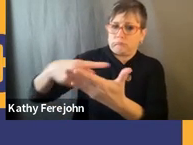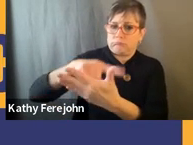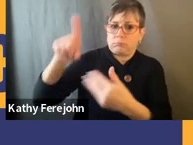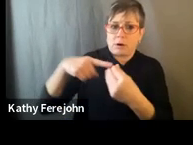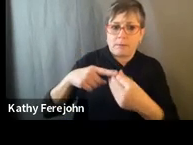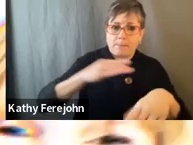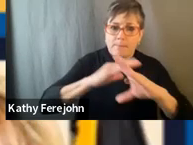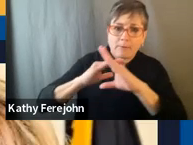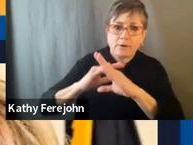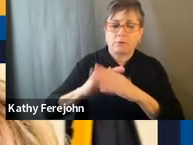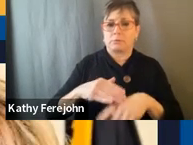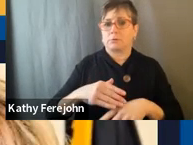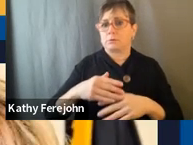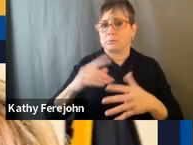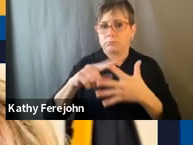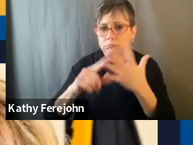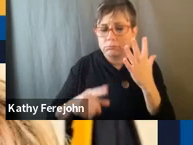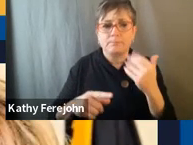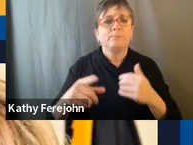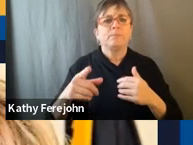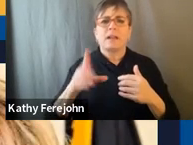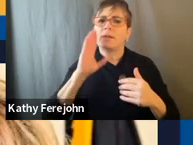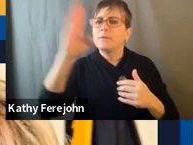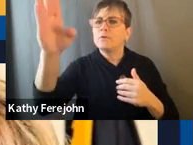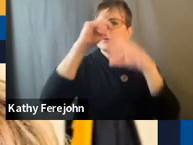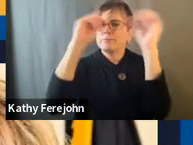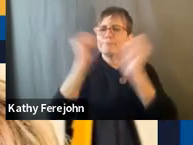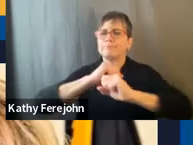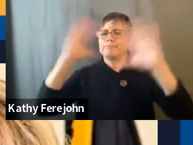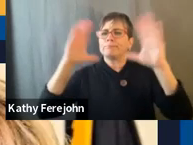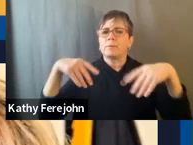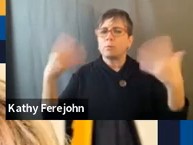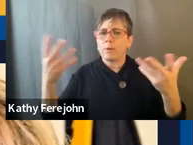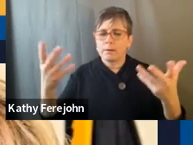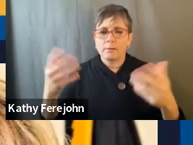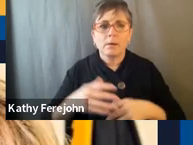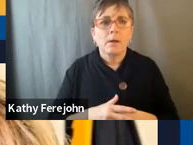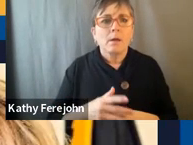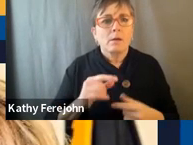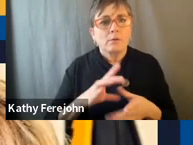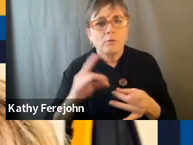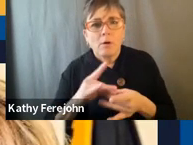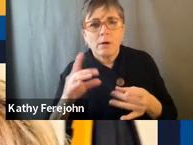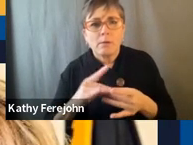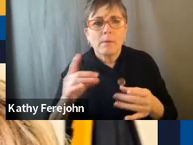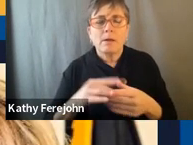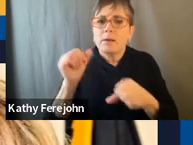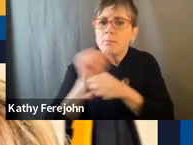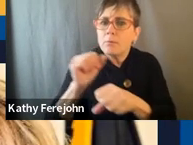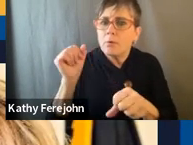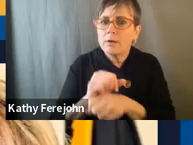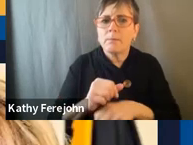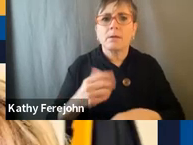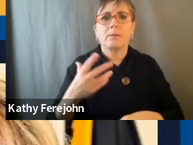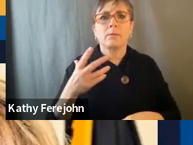future directions. And as we start talking about employment, and we start talking about the value of having folks